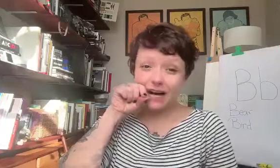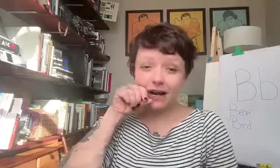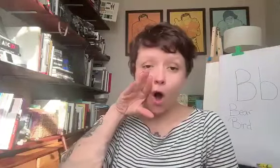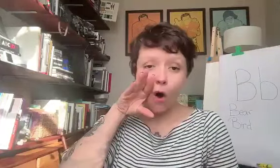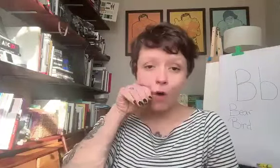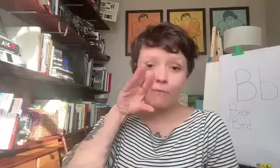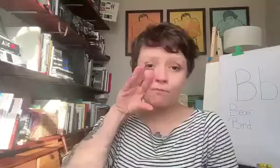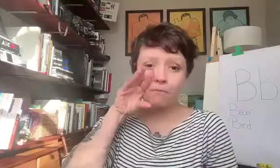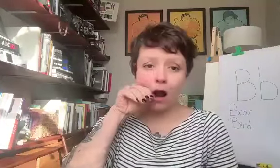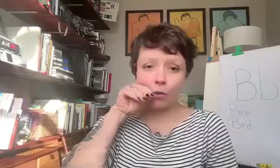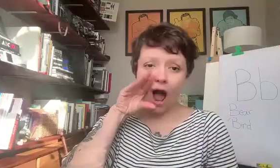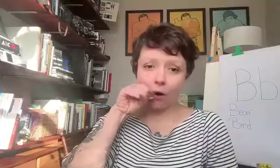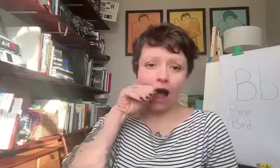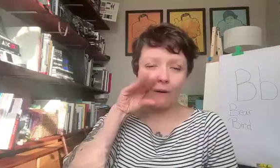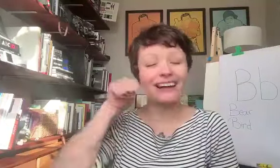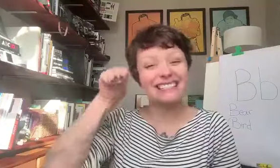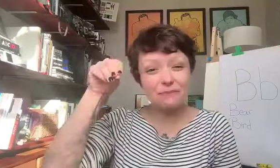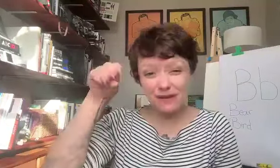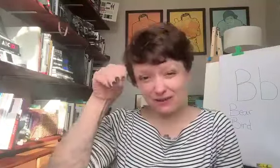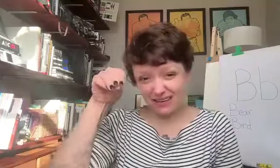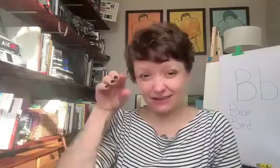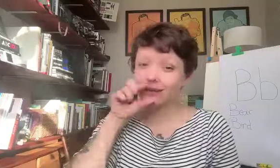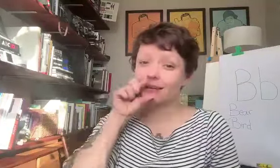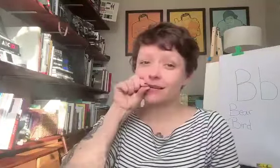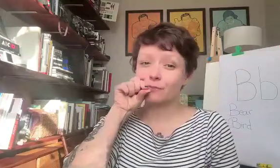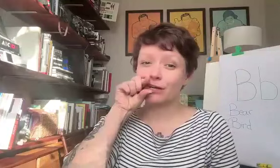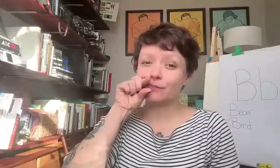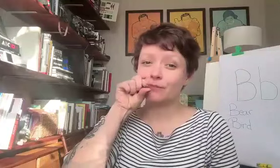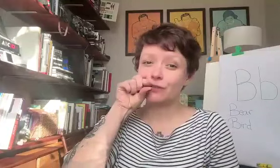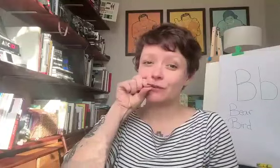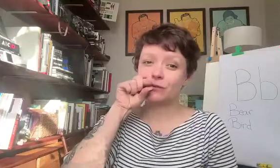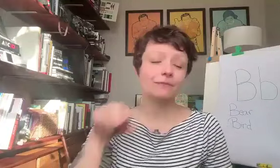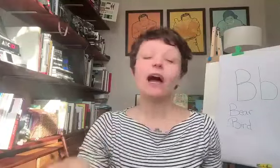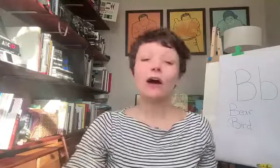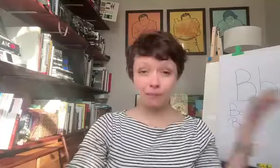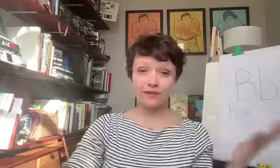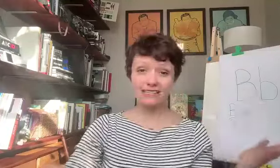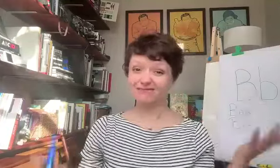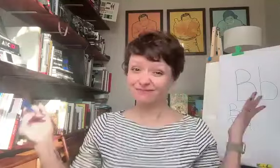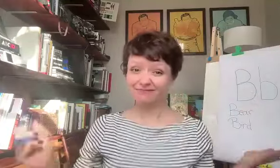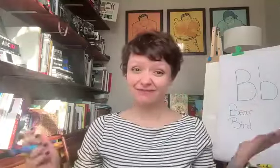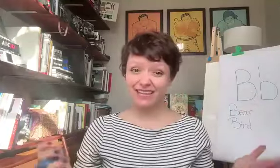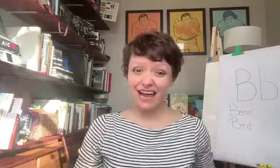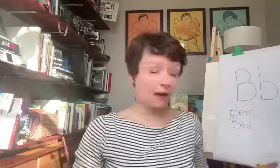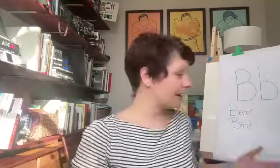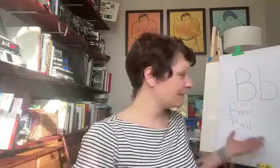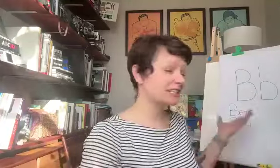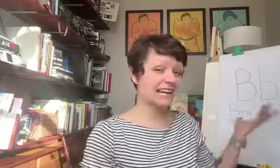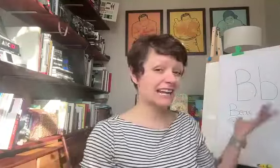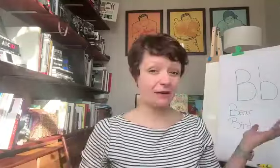Duck. Quack, quack, quack, because it's a big beak. So bird. Tweet, tweet, tweet. Okay, perfect. And what if we just say that?